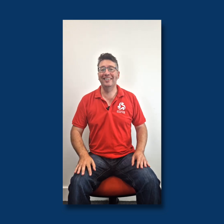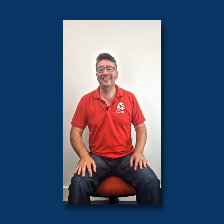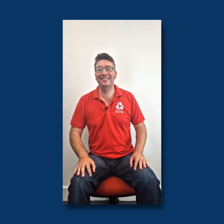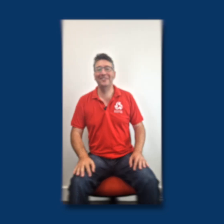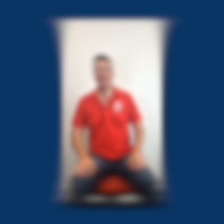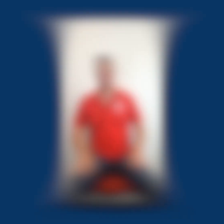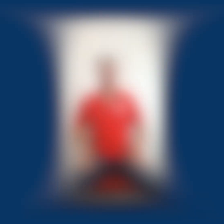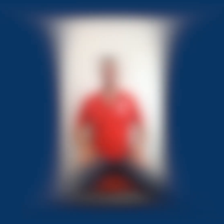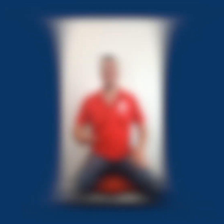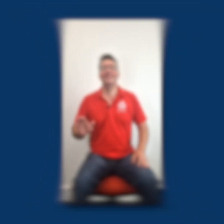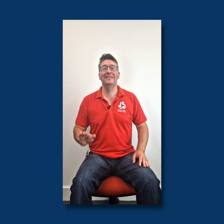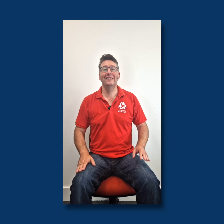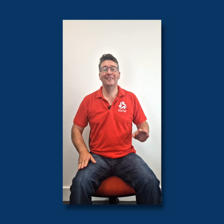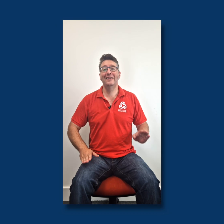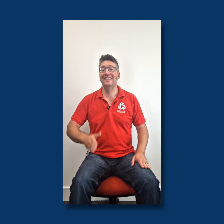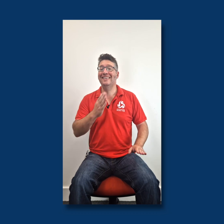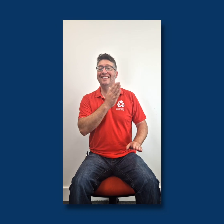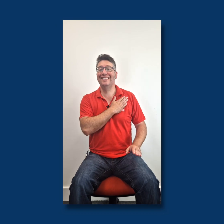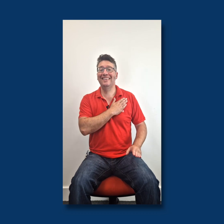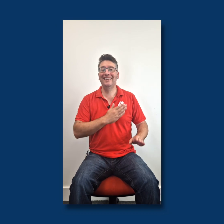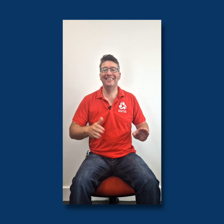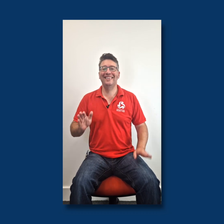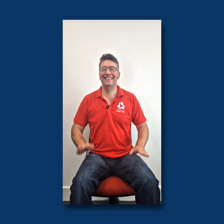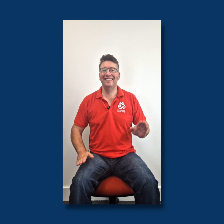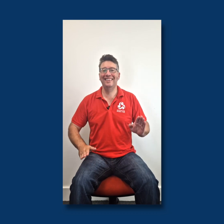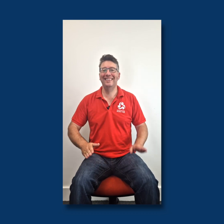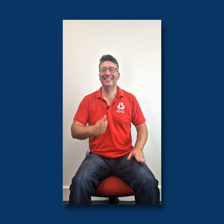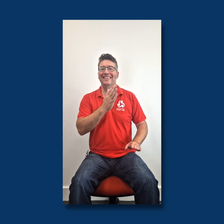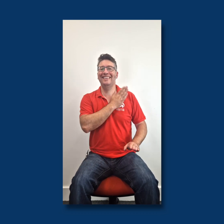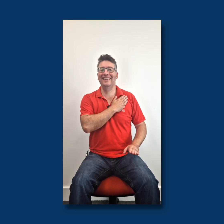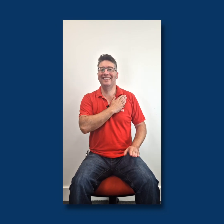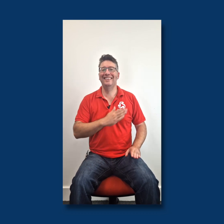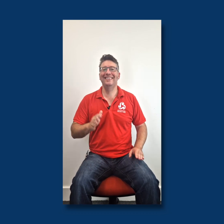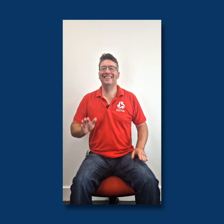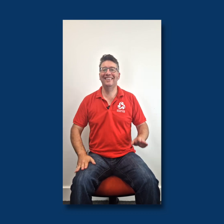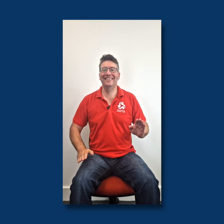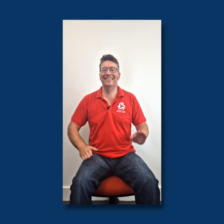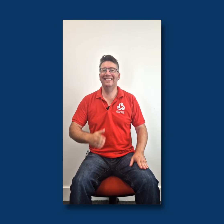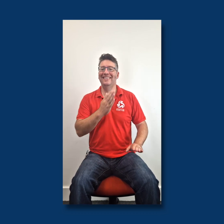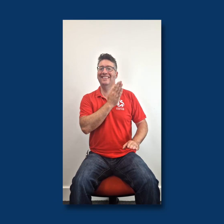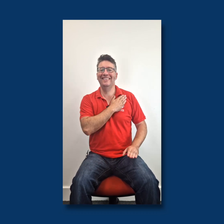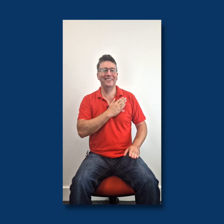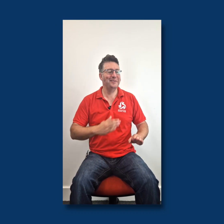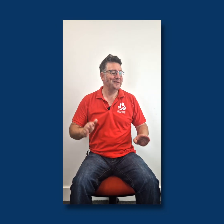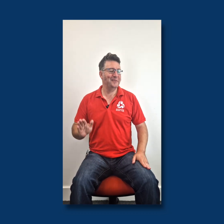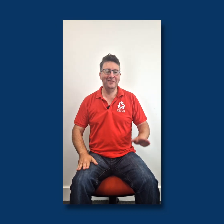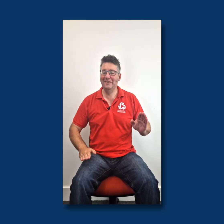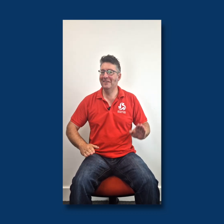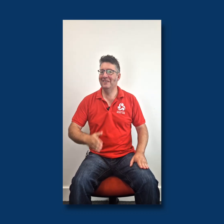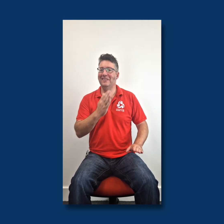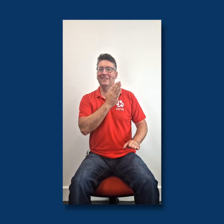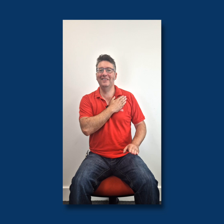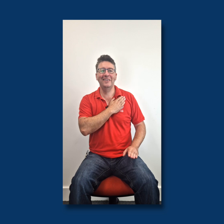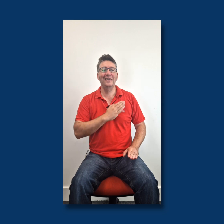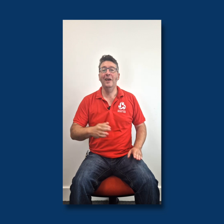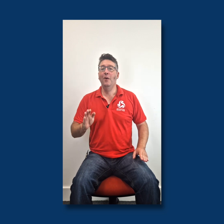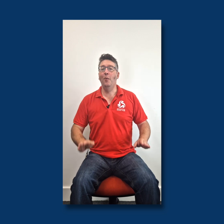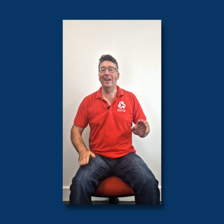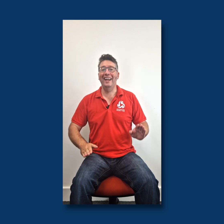practice. If I was an astronaut, I'd have a bird's eye view. I'd